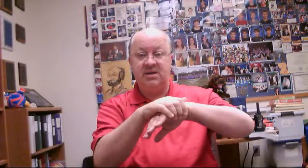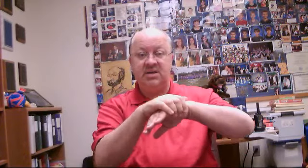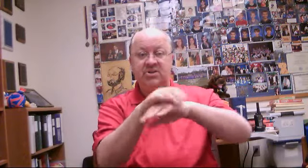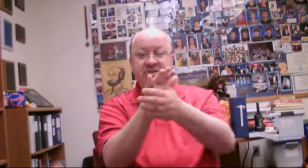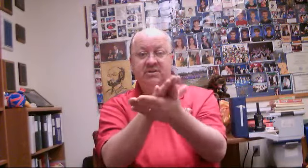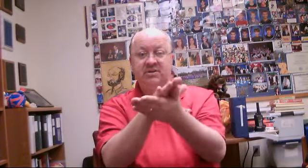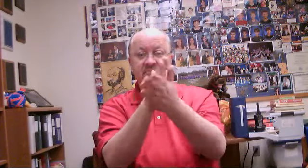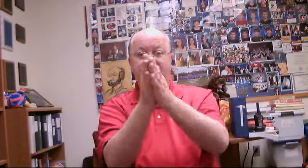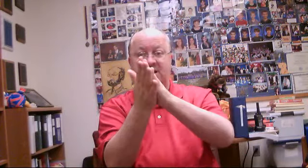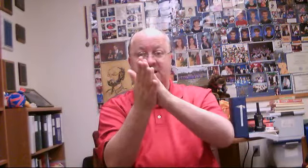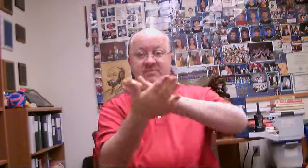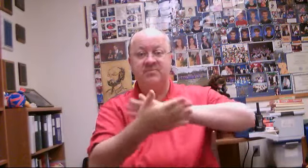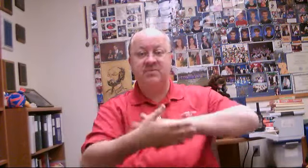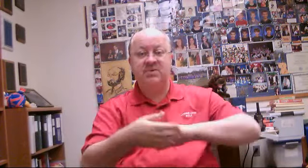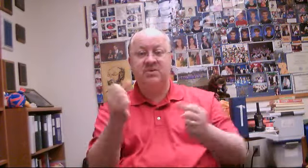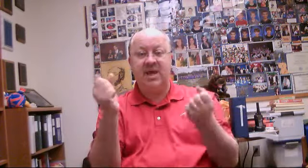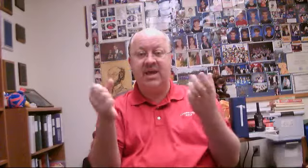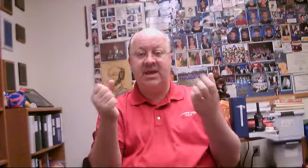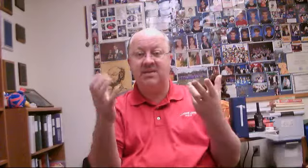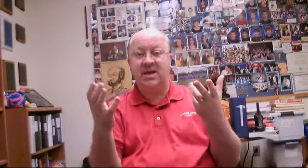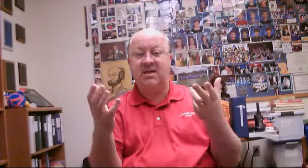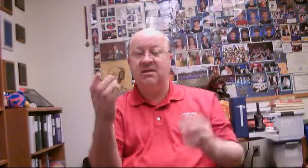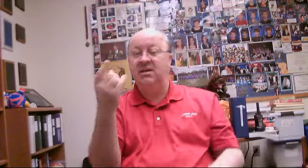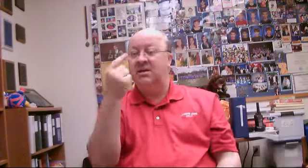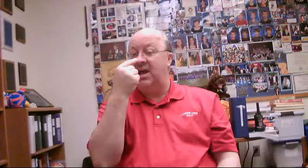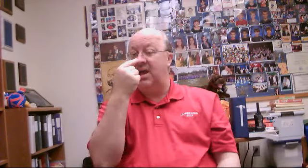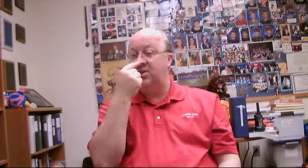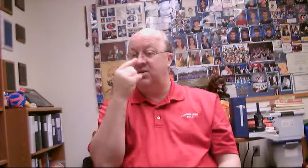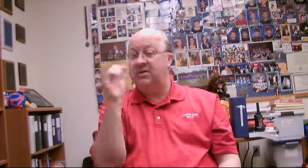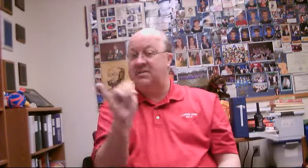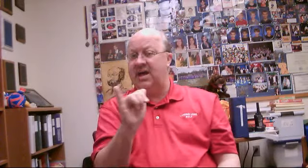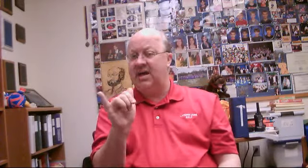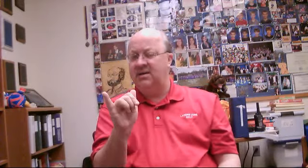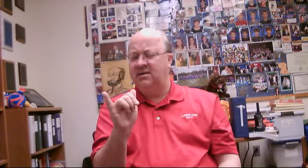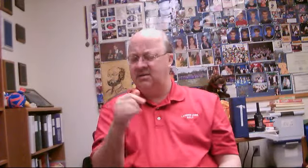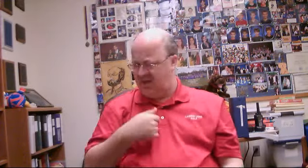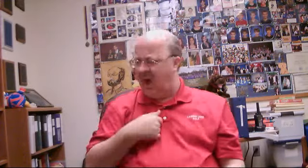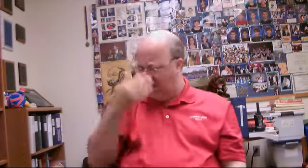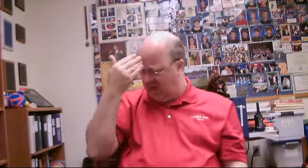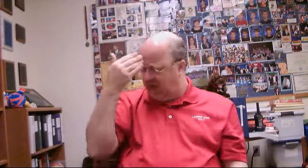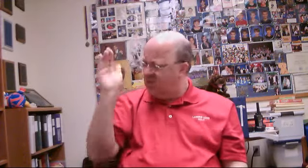English becomes your ASL and looks like